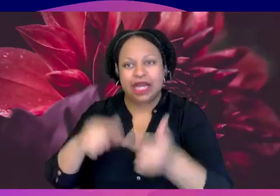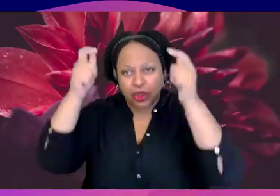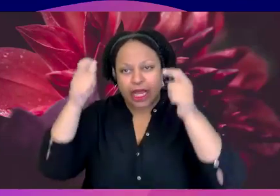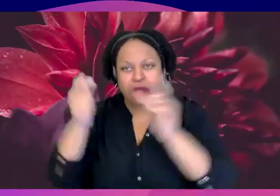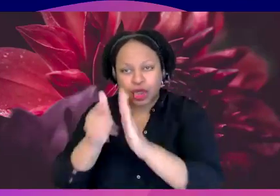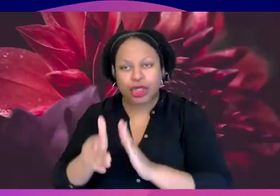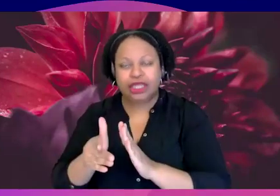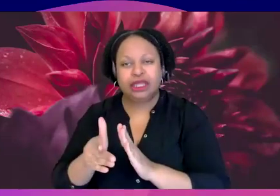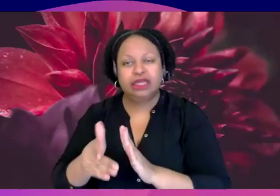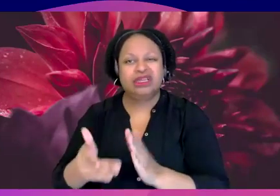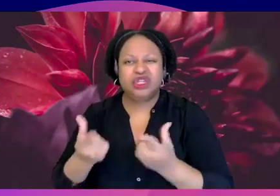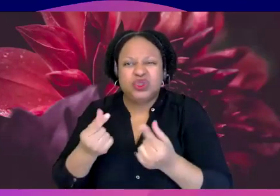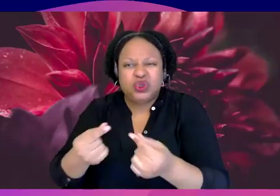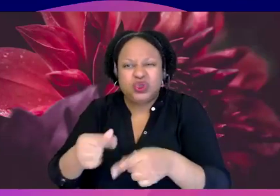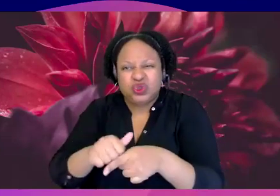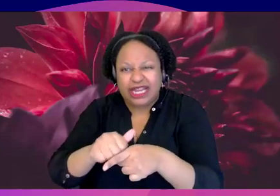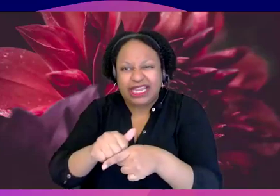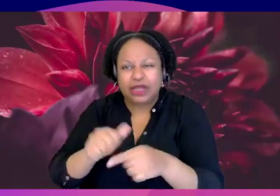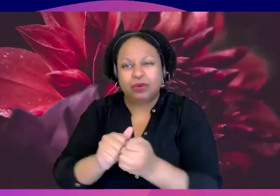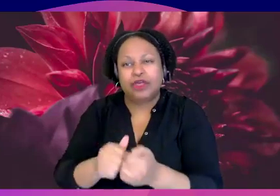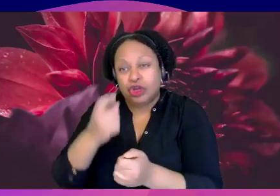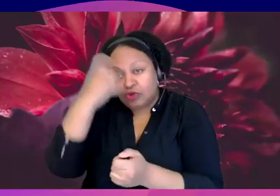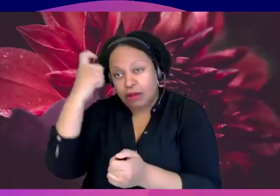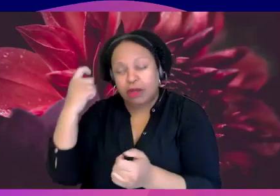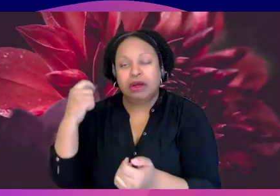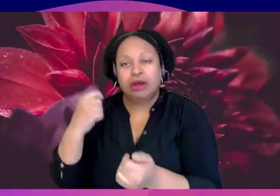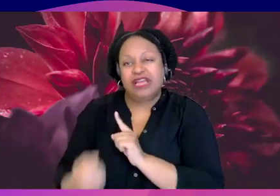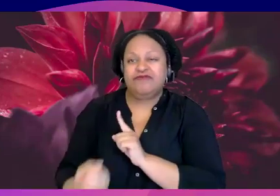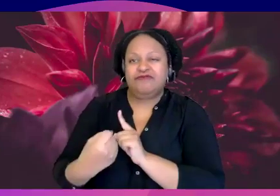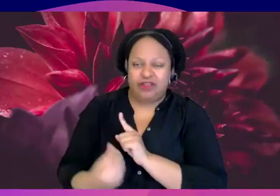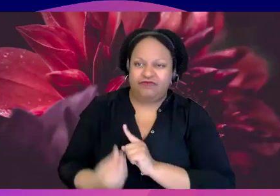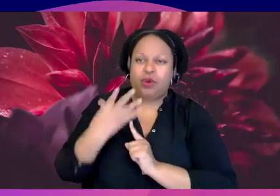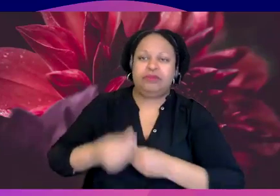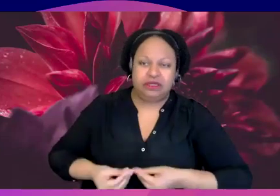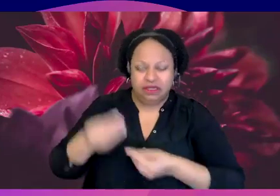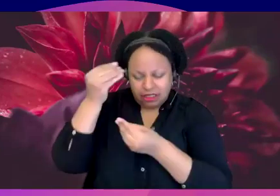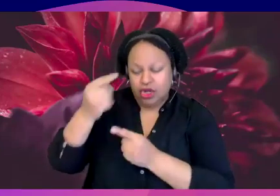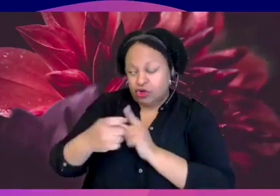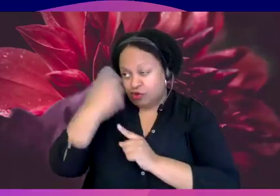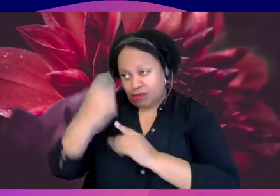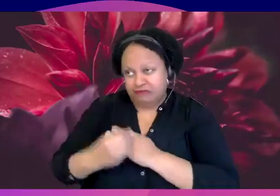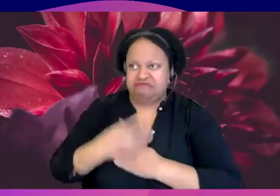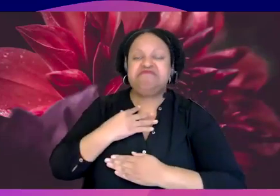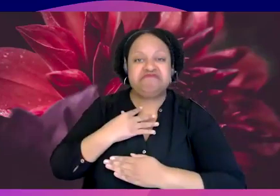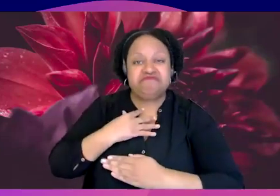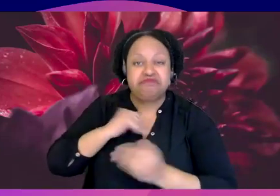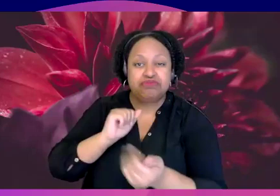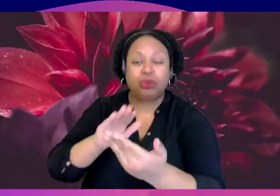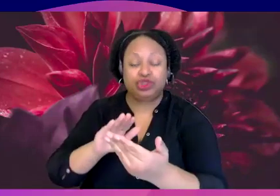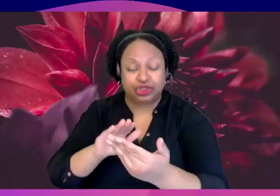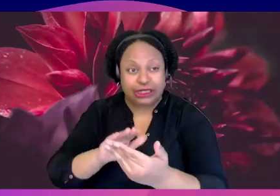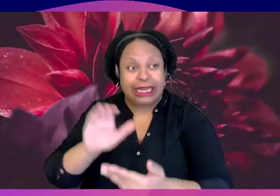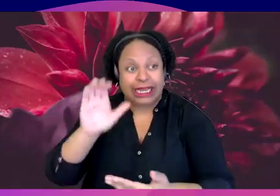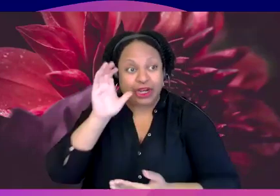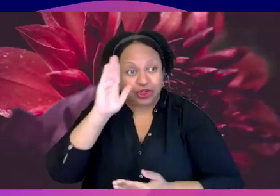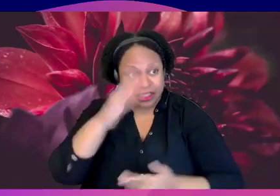do training with more trauma-informed approaches. And so to hear directly from a client that their